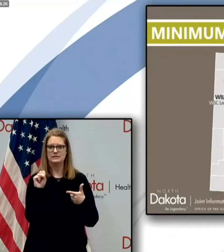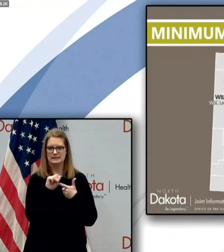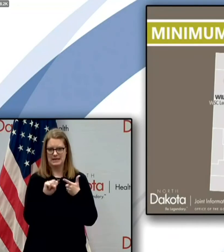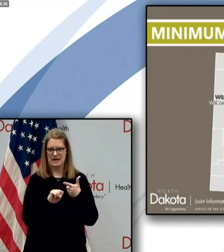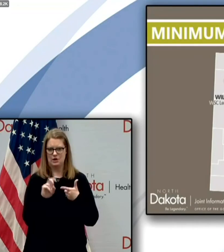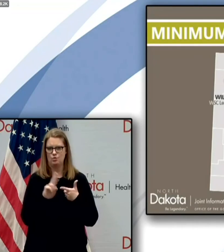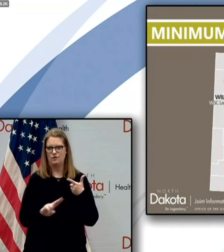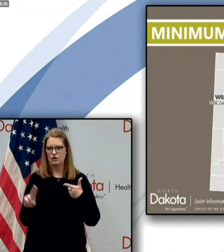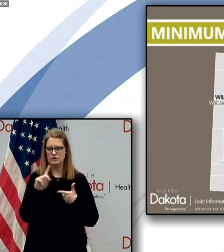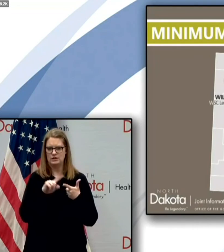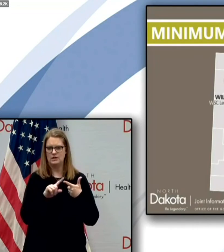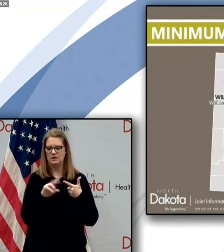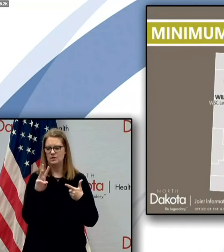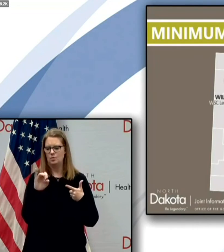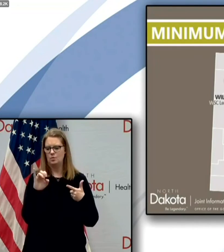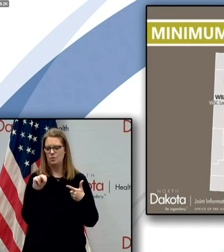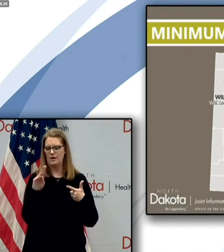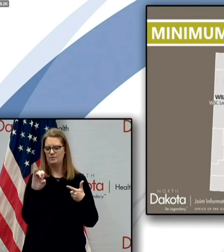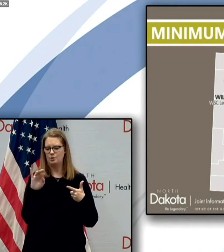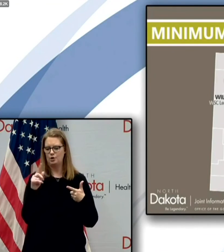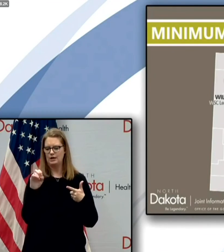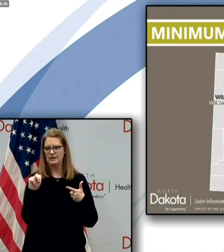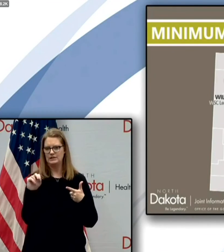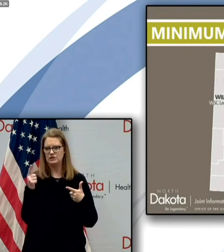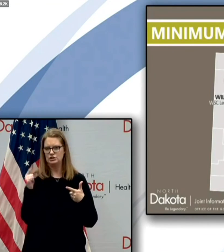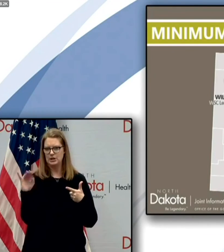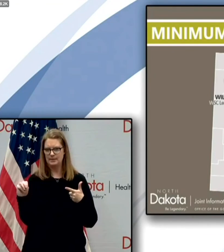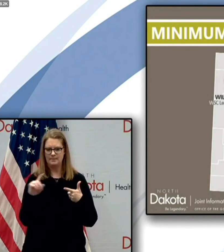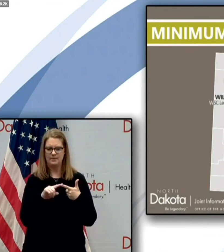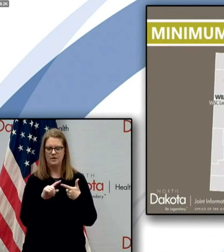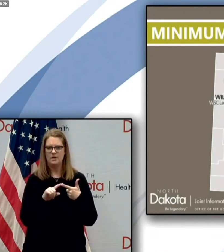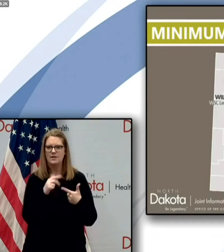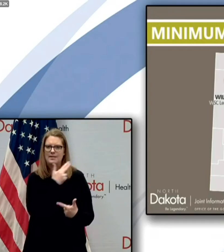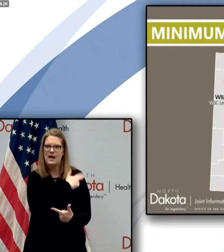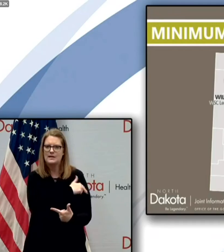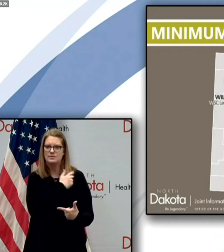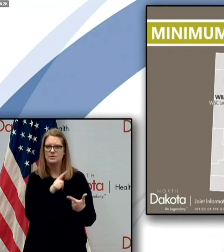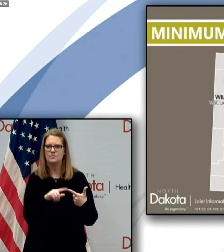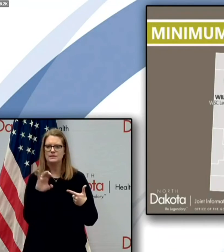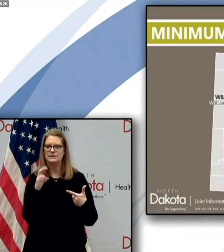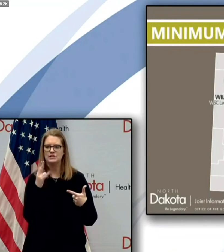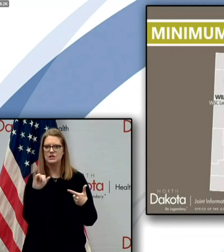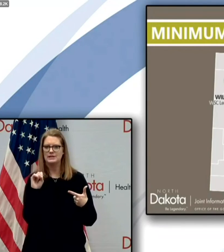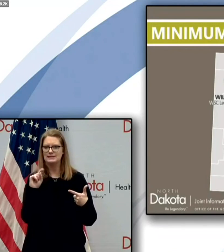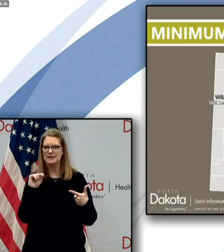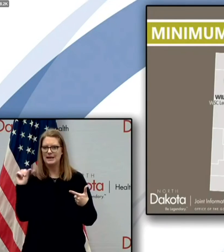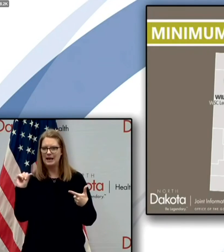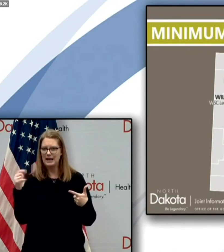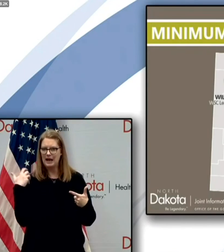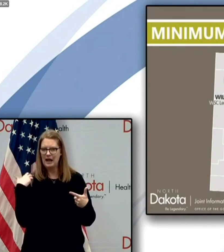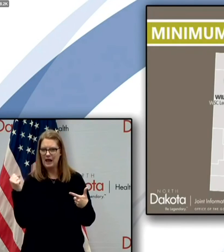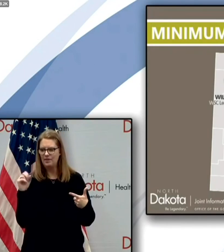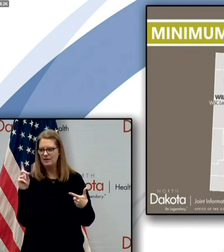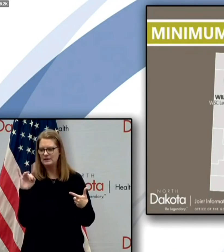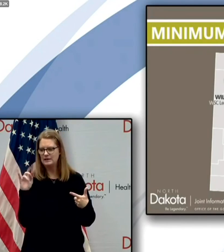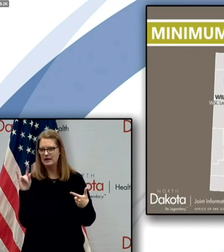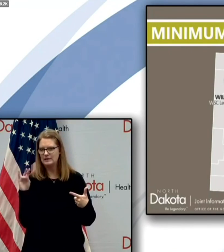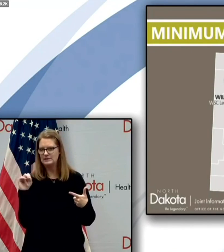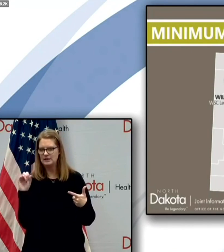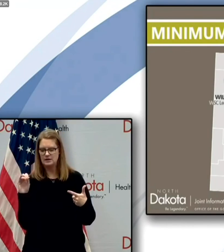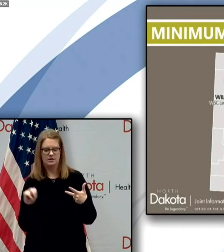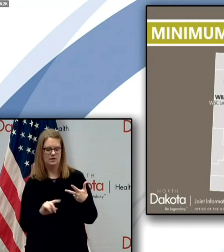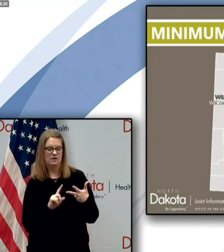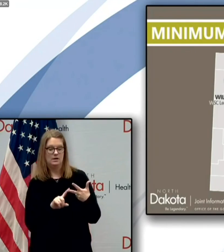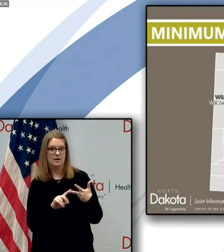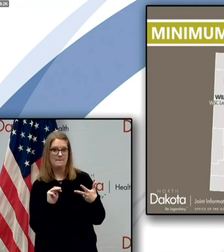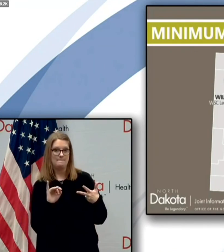University, Weinbergen Gym, and our lead hospital would be CHI St. Alexis Health in Dickinson.